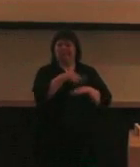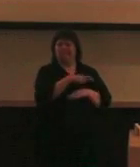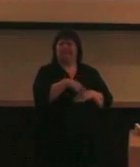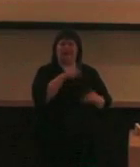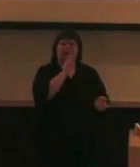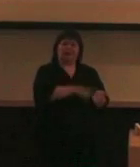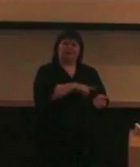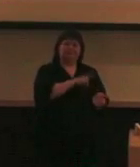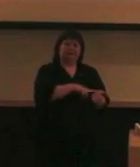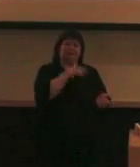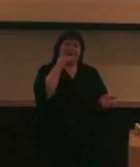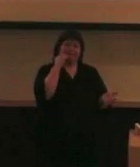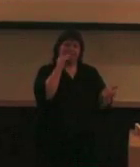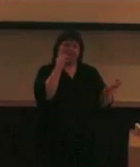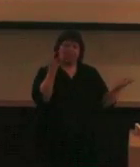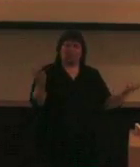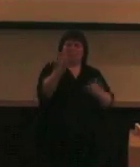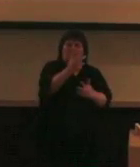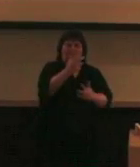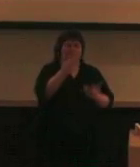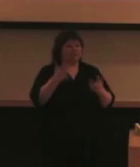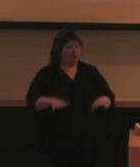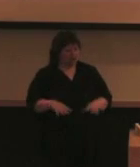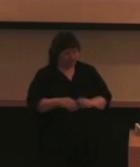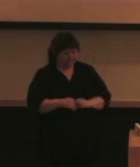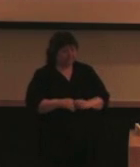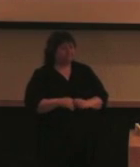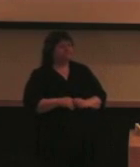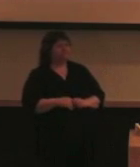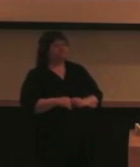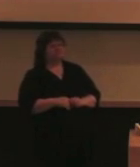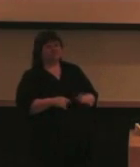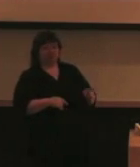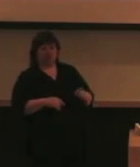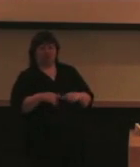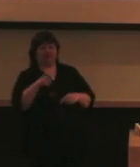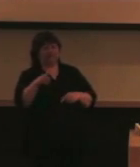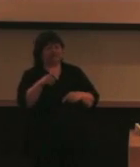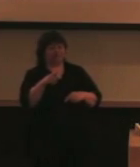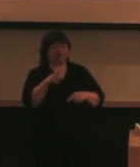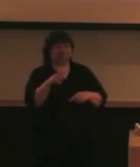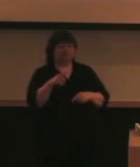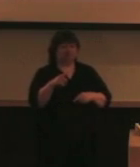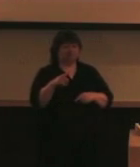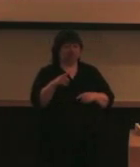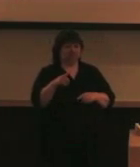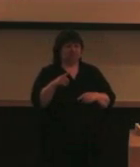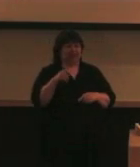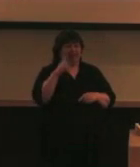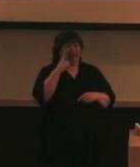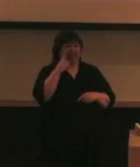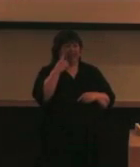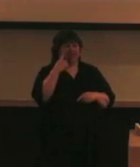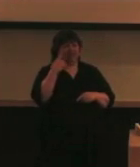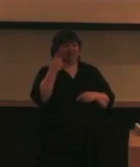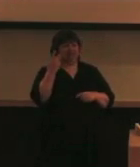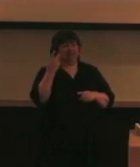in an inappropriate placement. So he's been probably gone from us probably